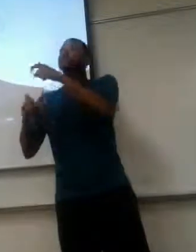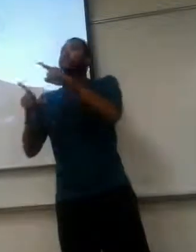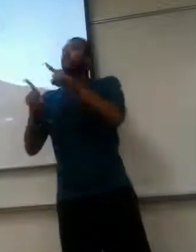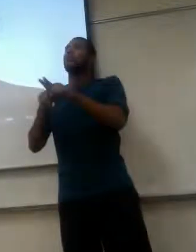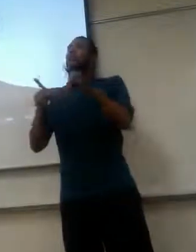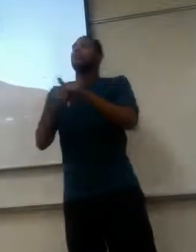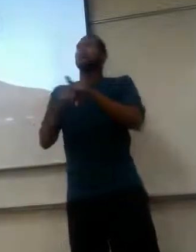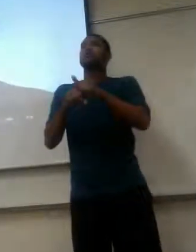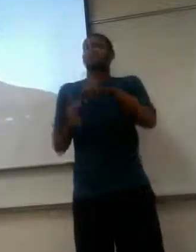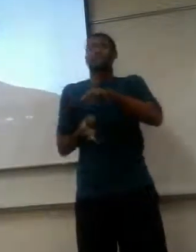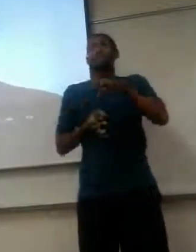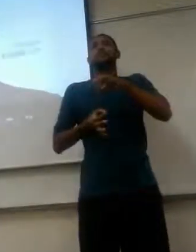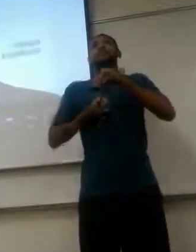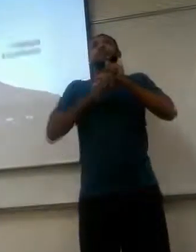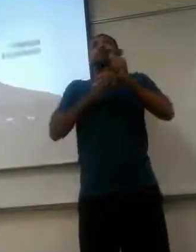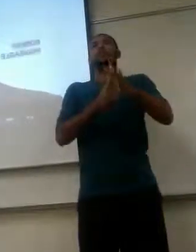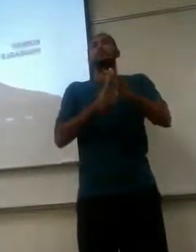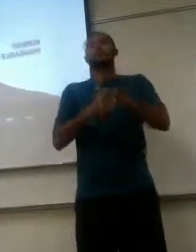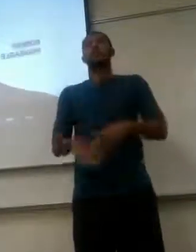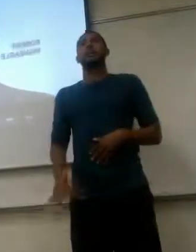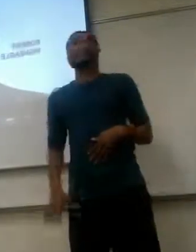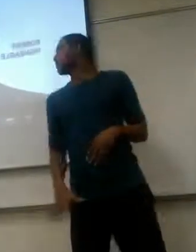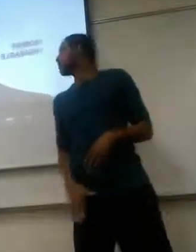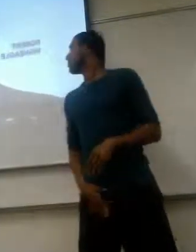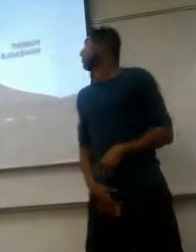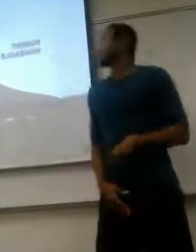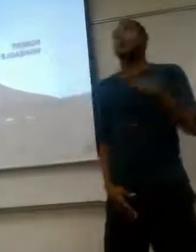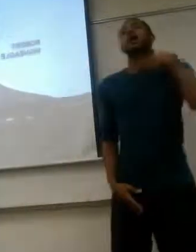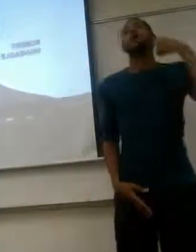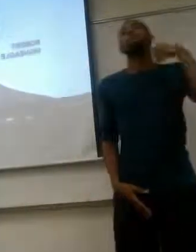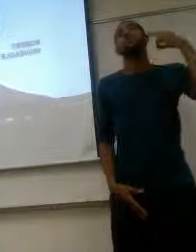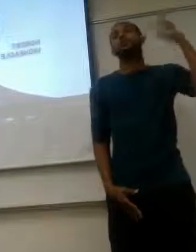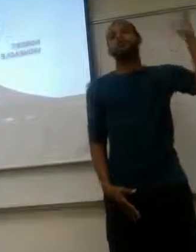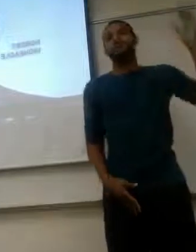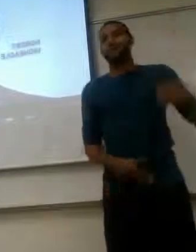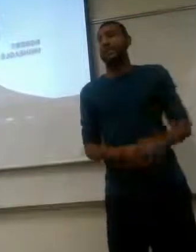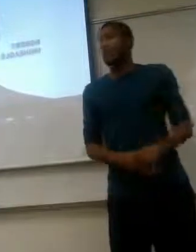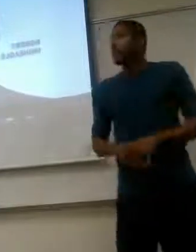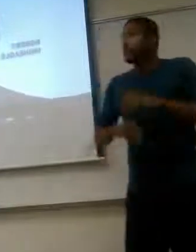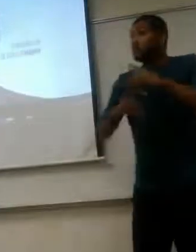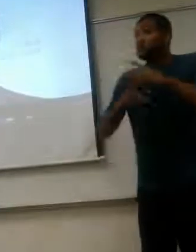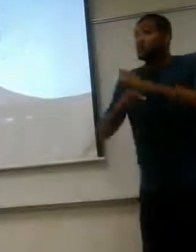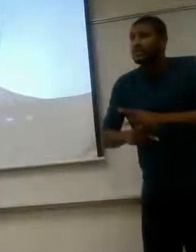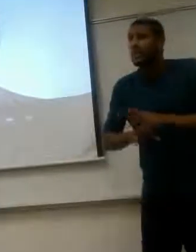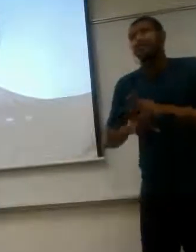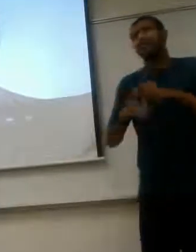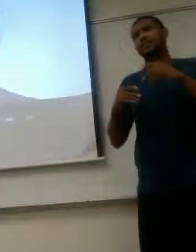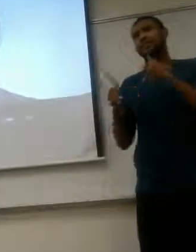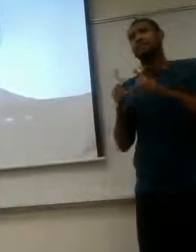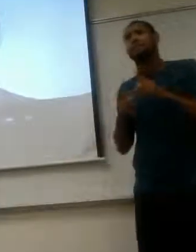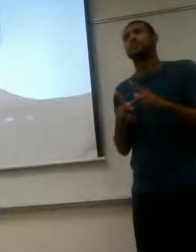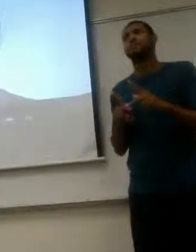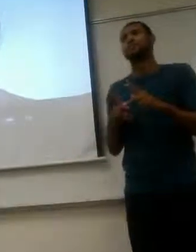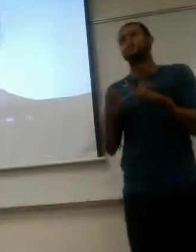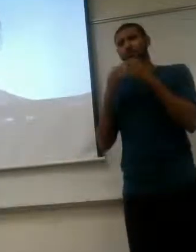He was kind to his people, compassionate and generous. He also loved animals, especially birds. He would imitate their